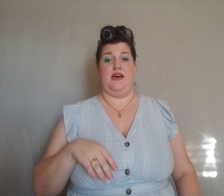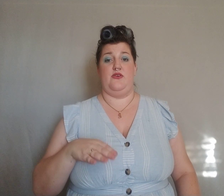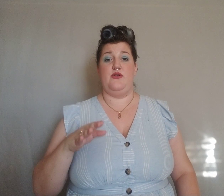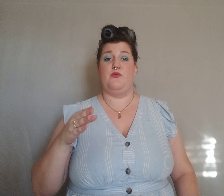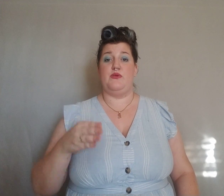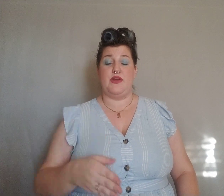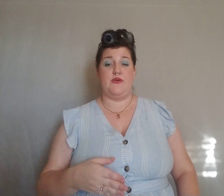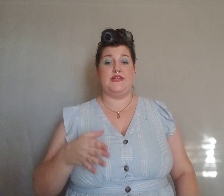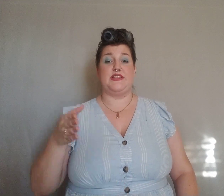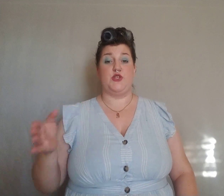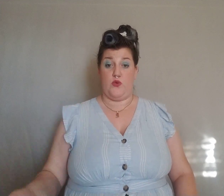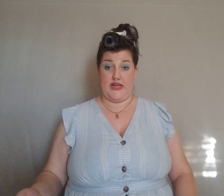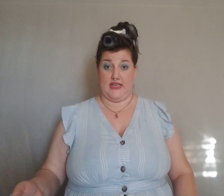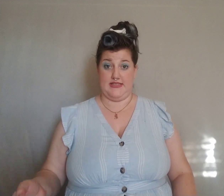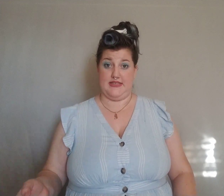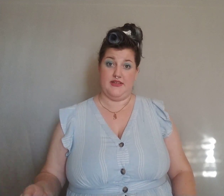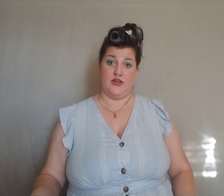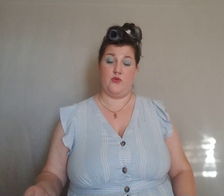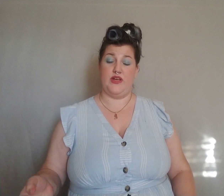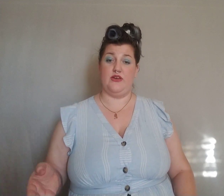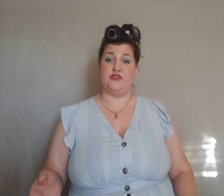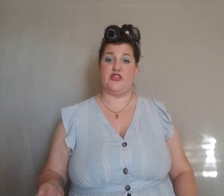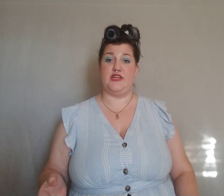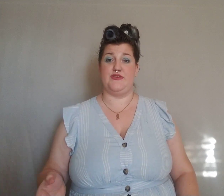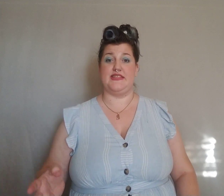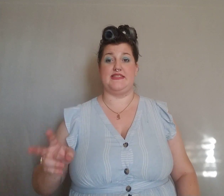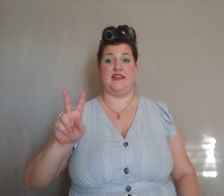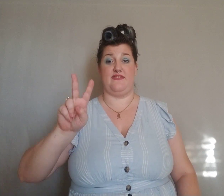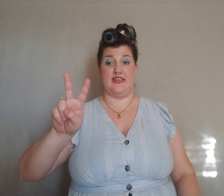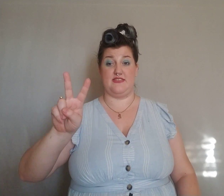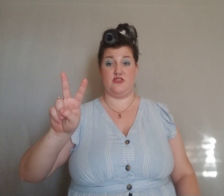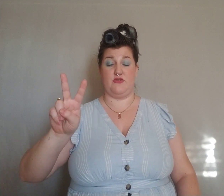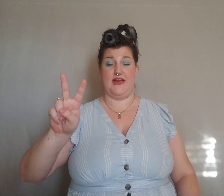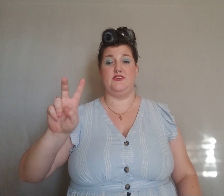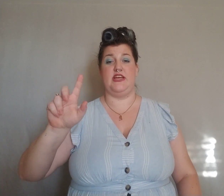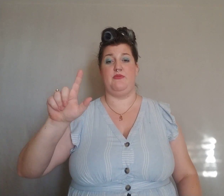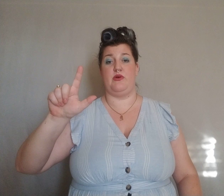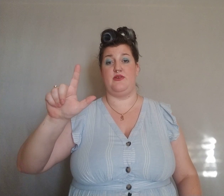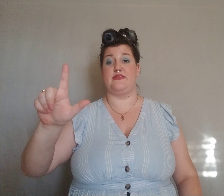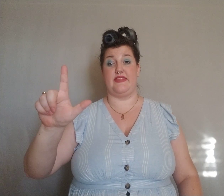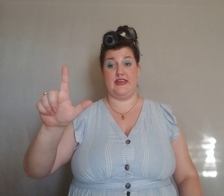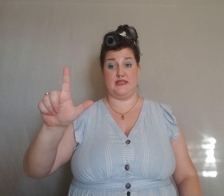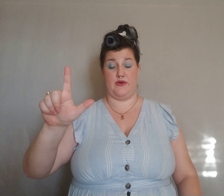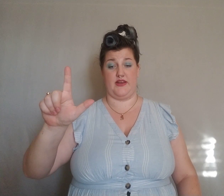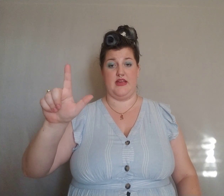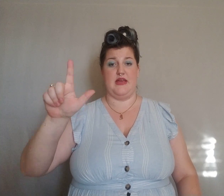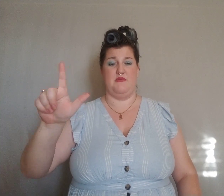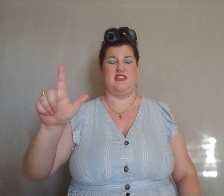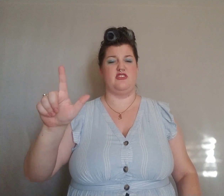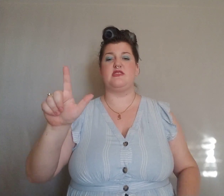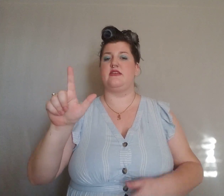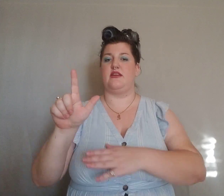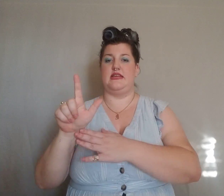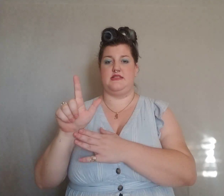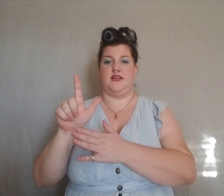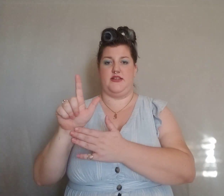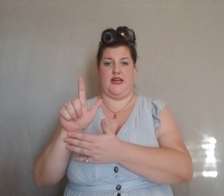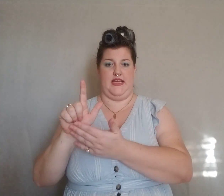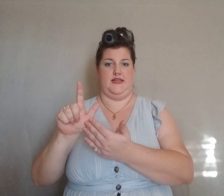Now, when we go into 20s, we usually use, instead of this 2 hand shape, we use this one. Because it's just a little easier on your hand to